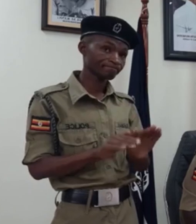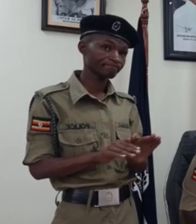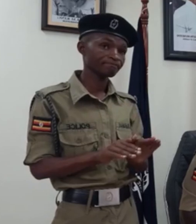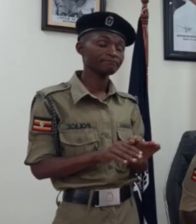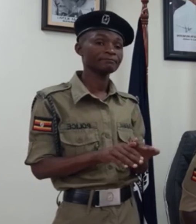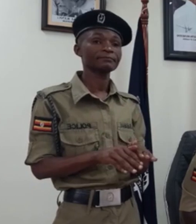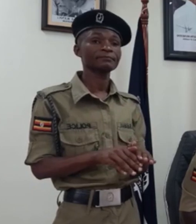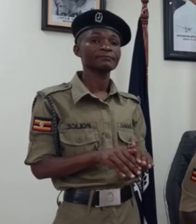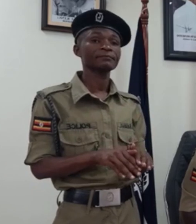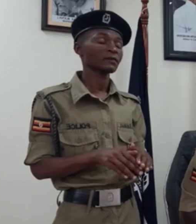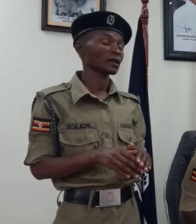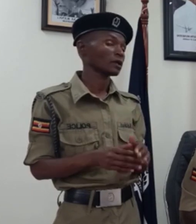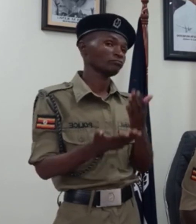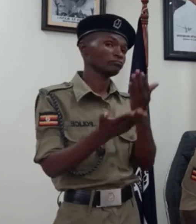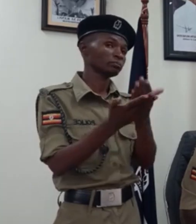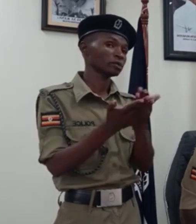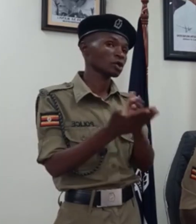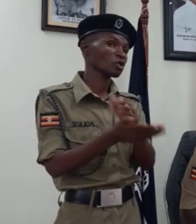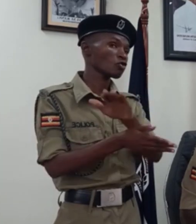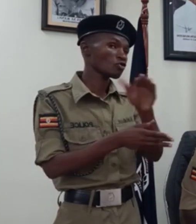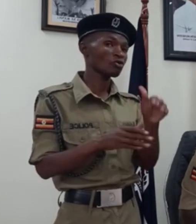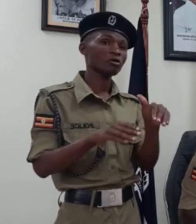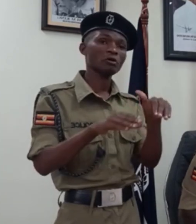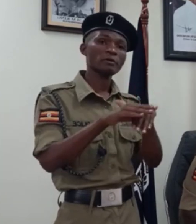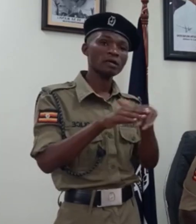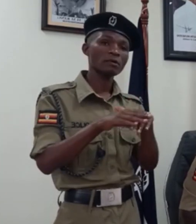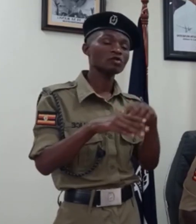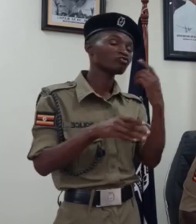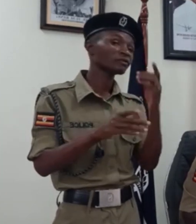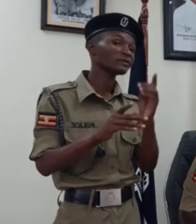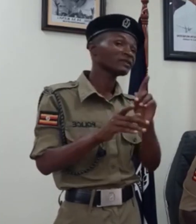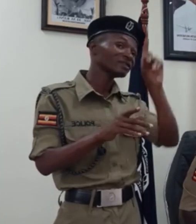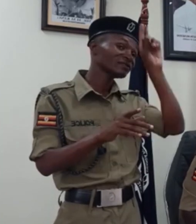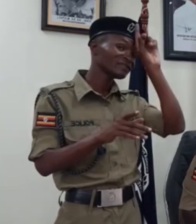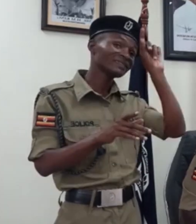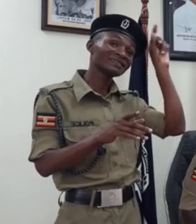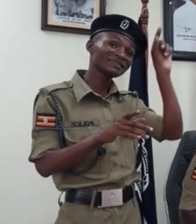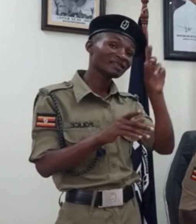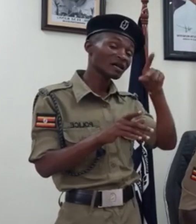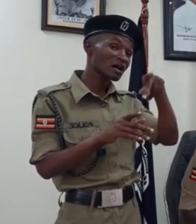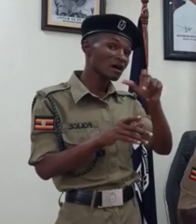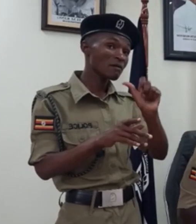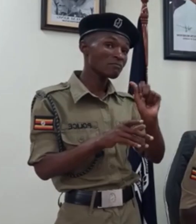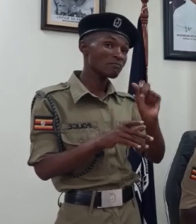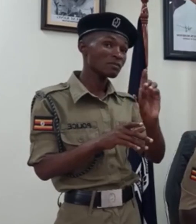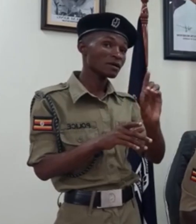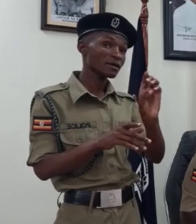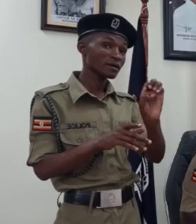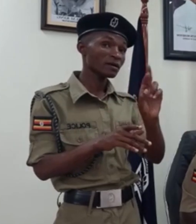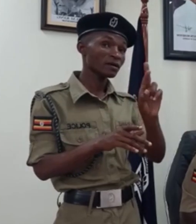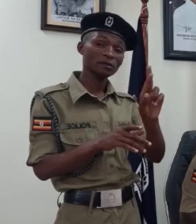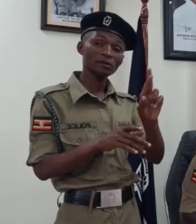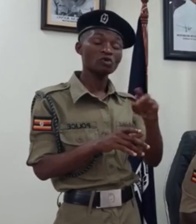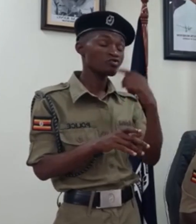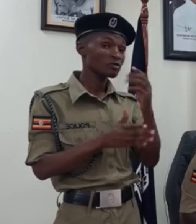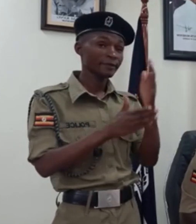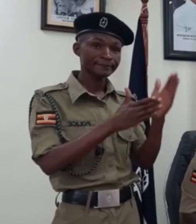bagoberera mu disitulikiti ey'e Pader ne mu kifo omugenzi w'agenda